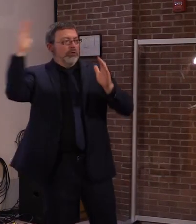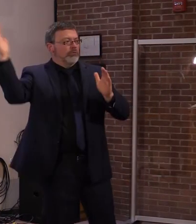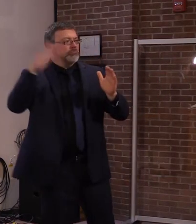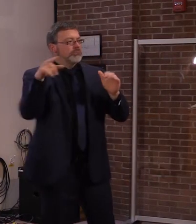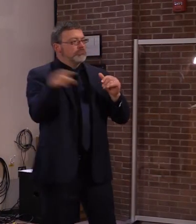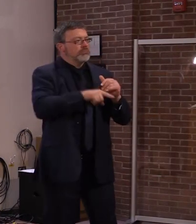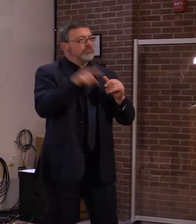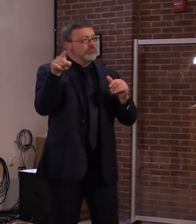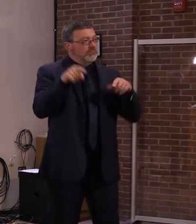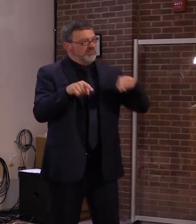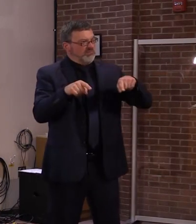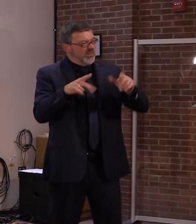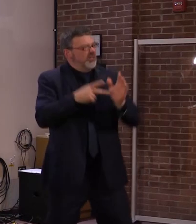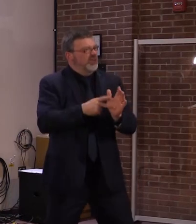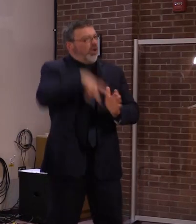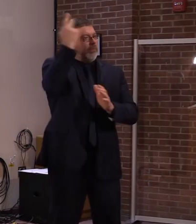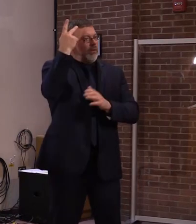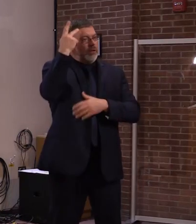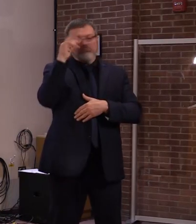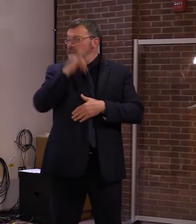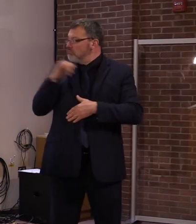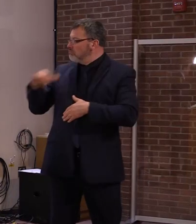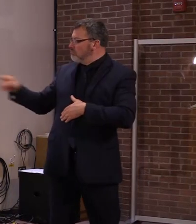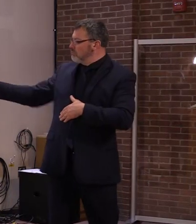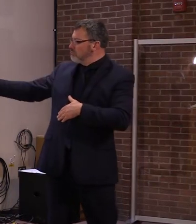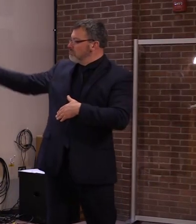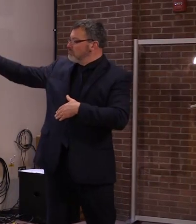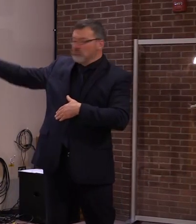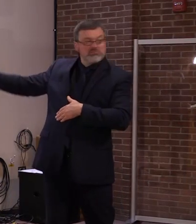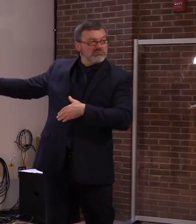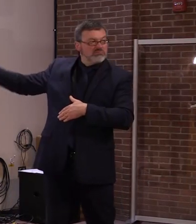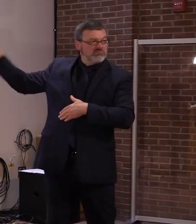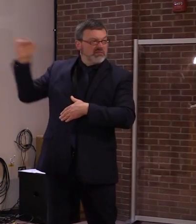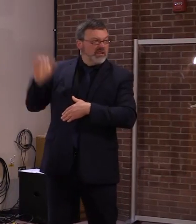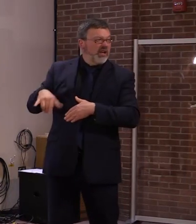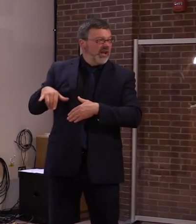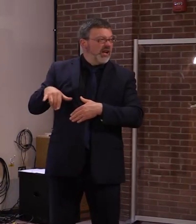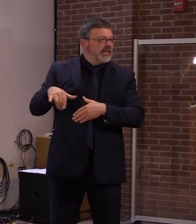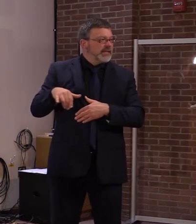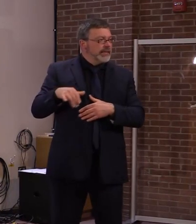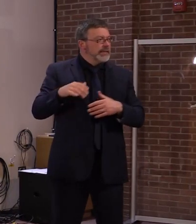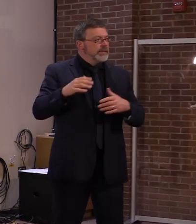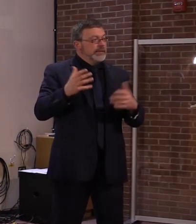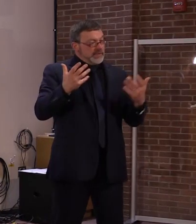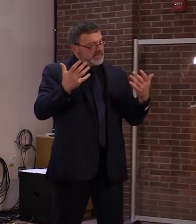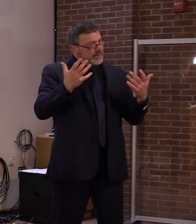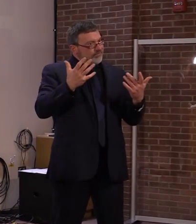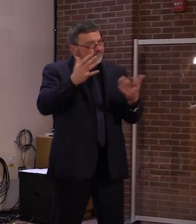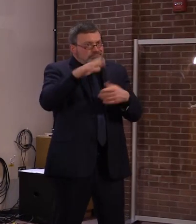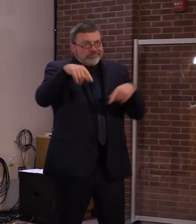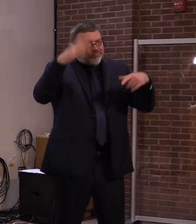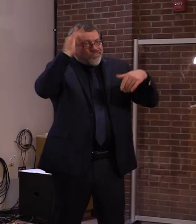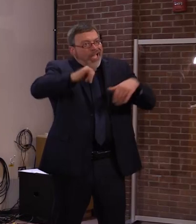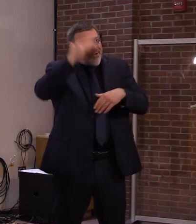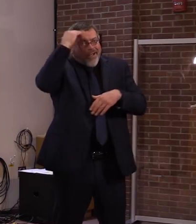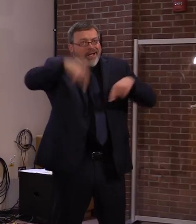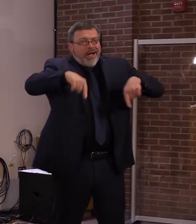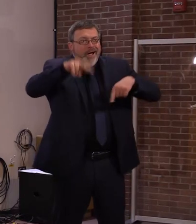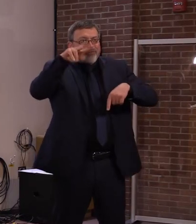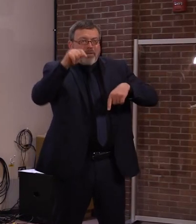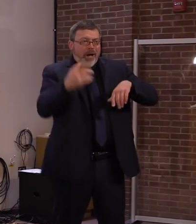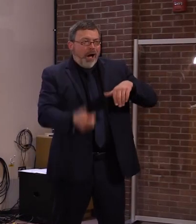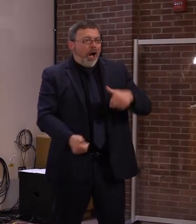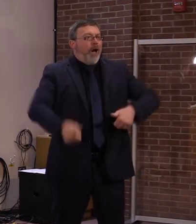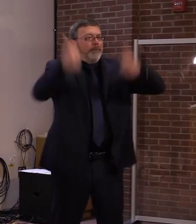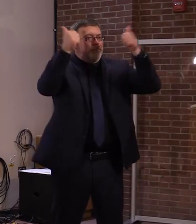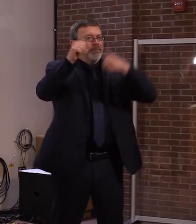that of the adult rate. And as we said, the Vermont rate had gone up 42% this rate across the board this week,